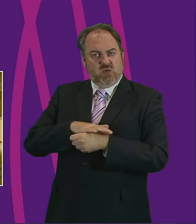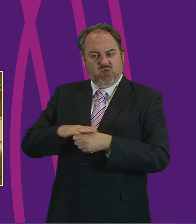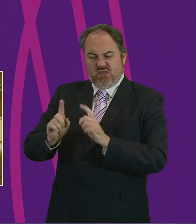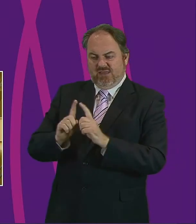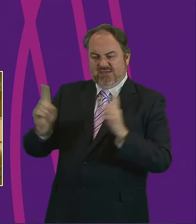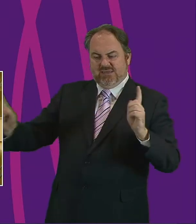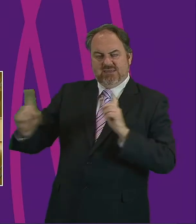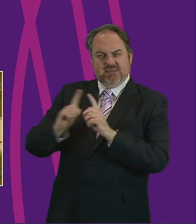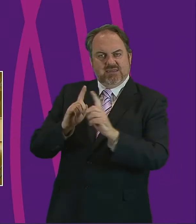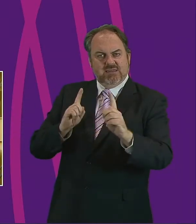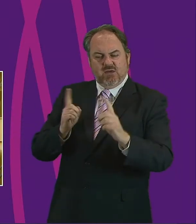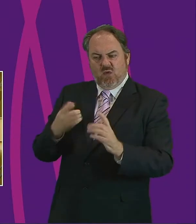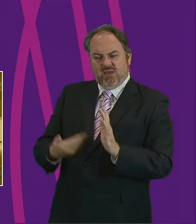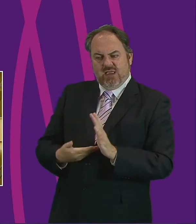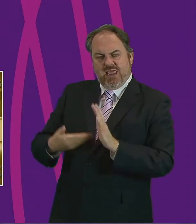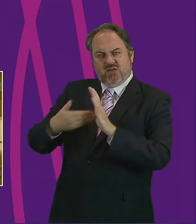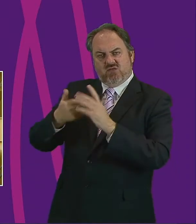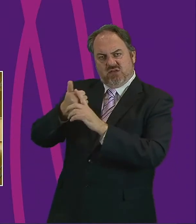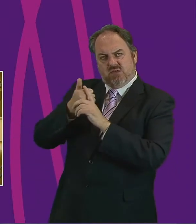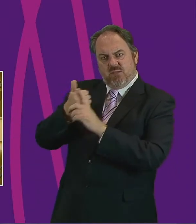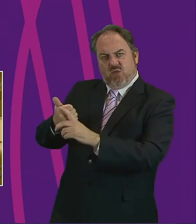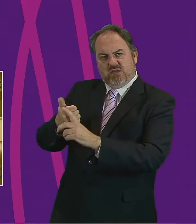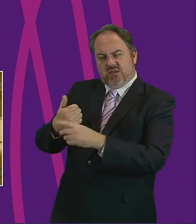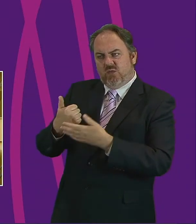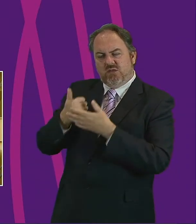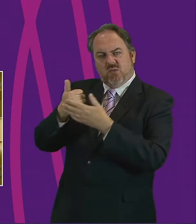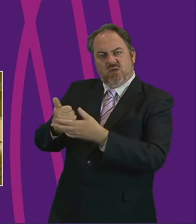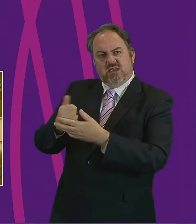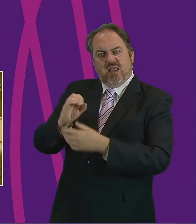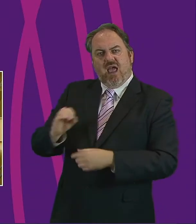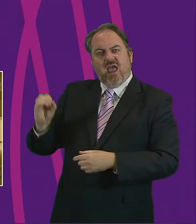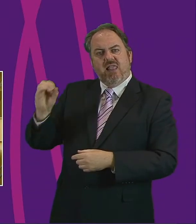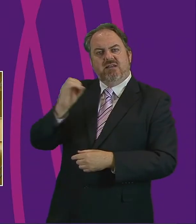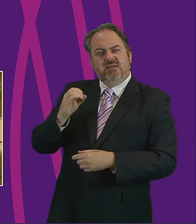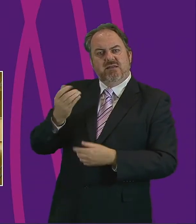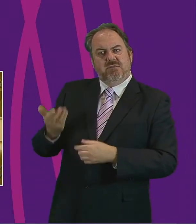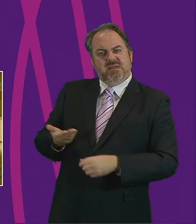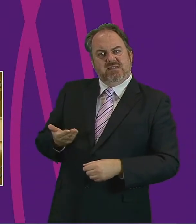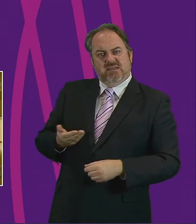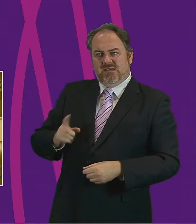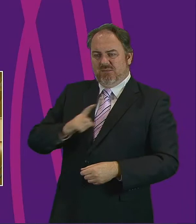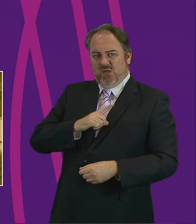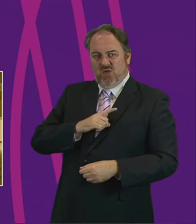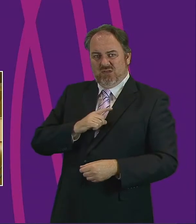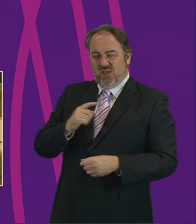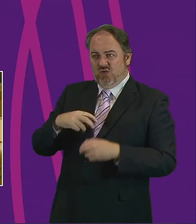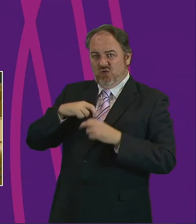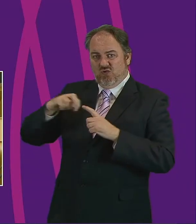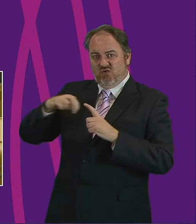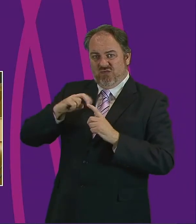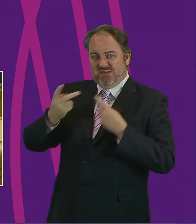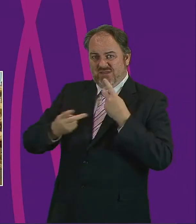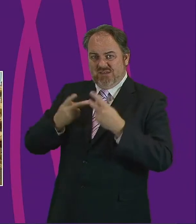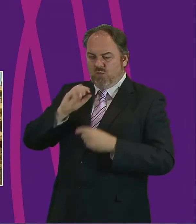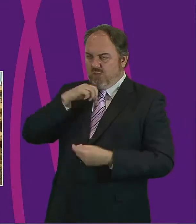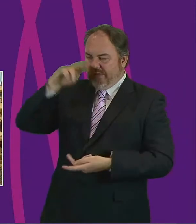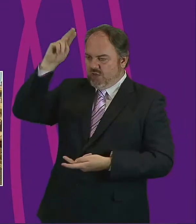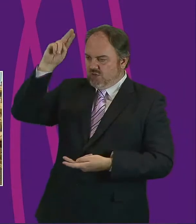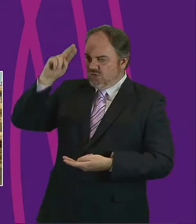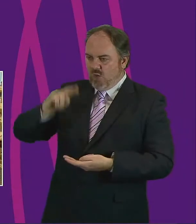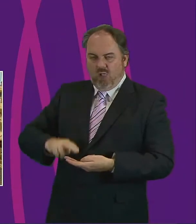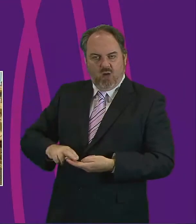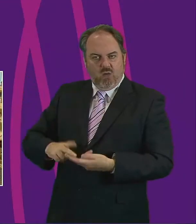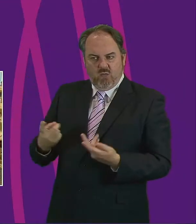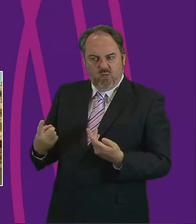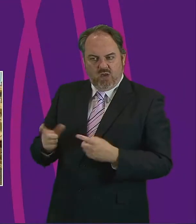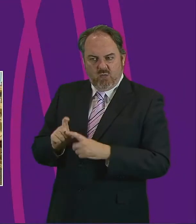what additional support will be provided to island businesses given the huge fall in visitor numbers at the height of the summer tourist season? First Minister. Well,